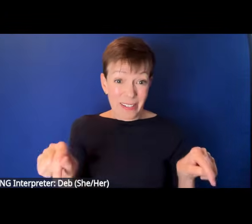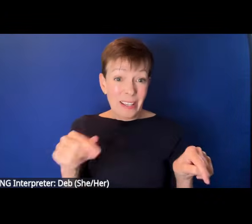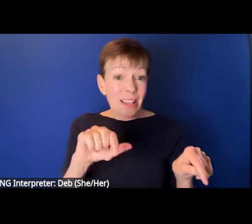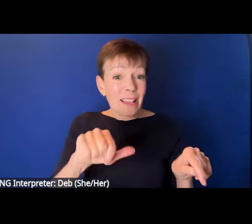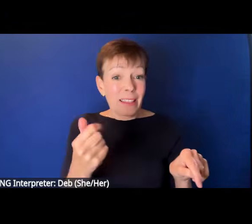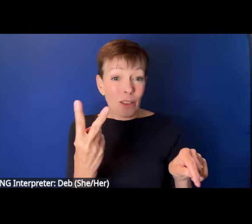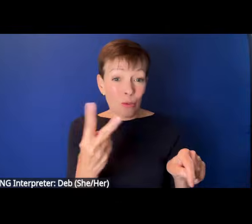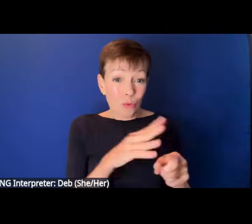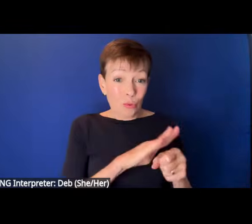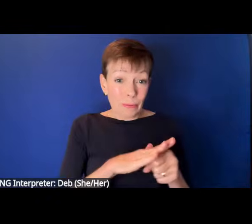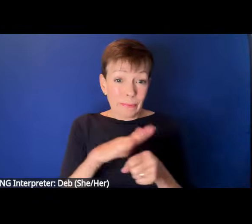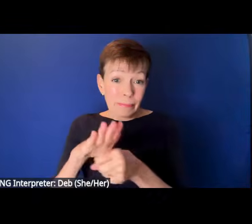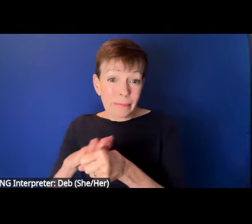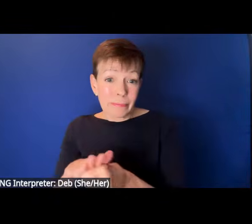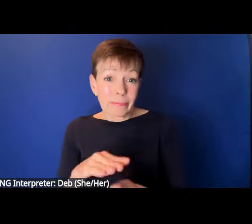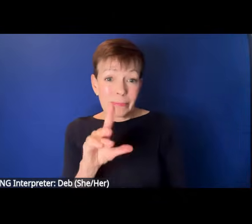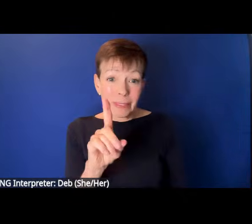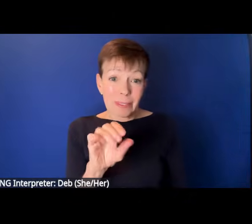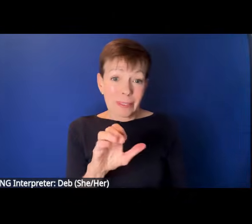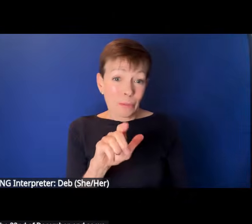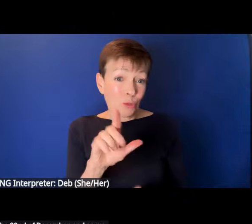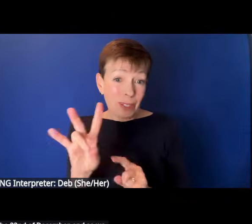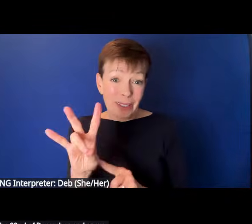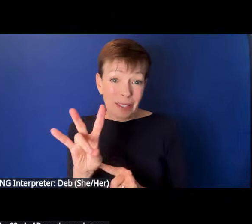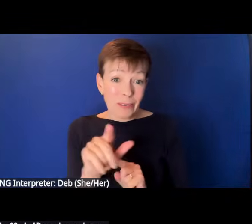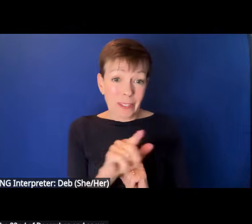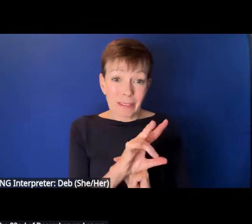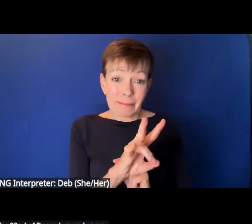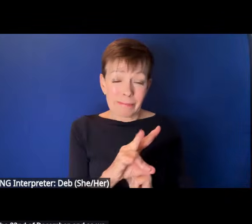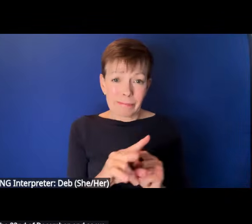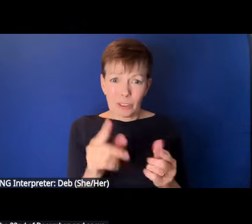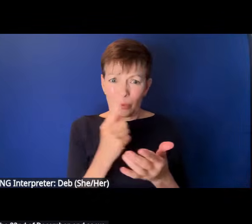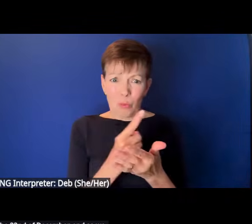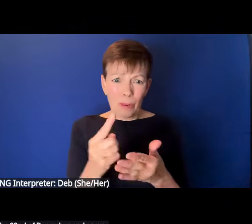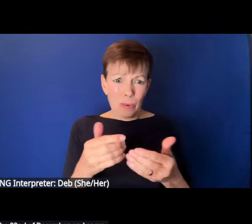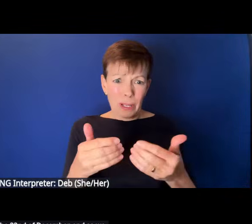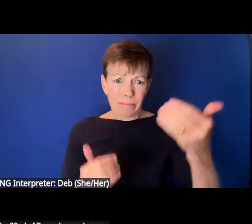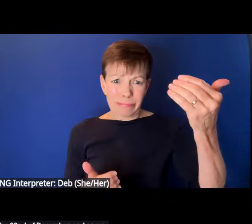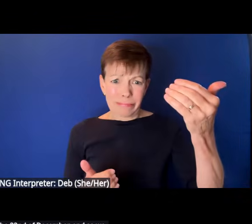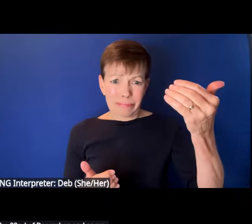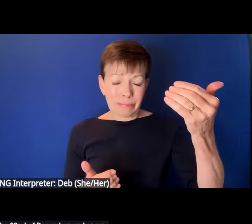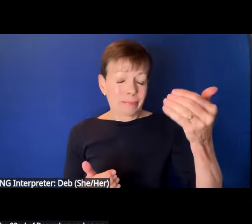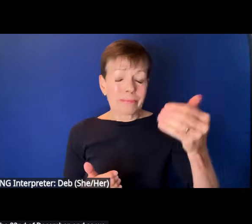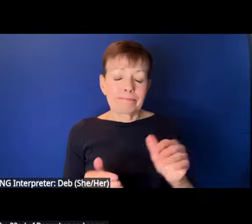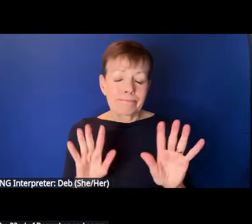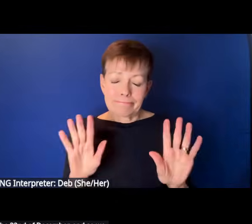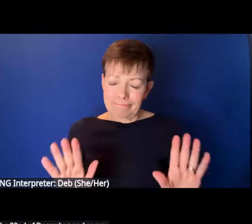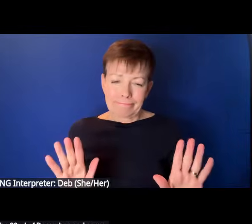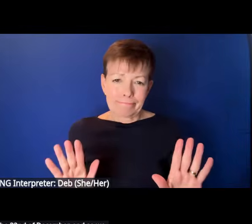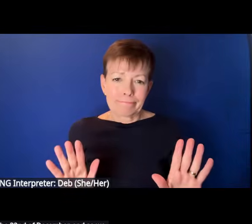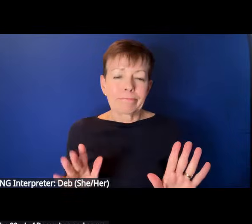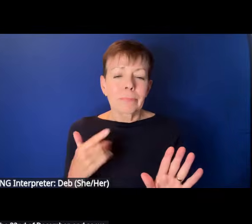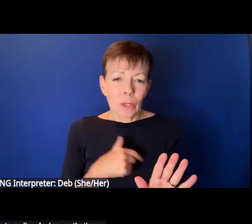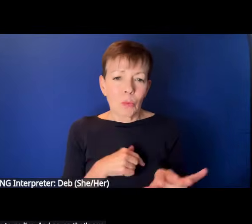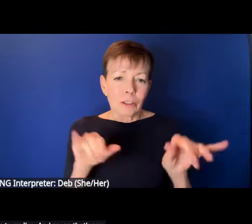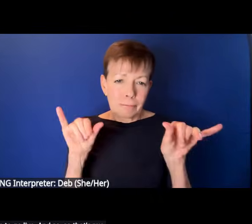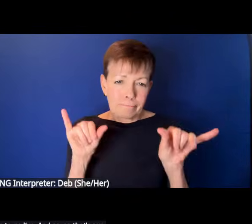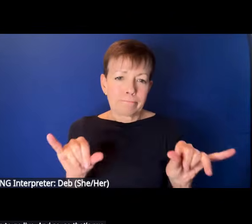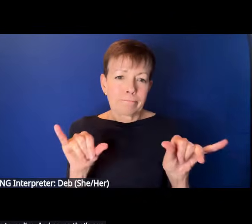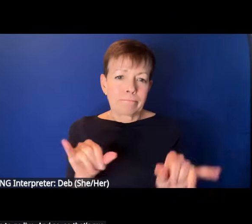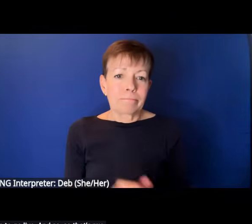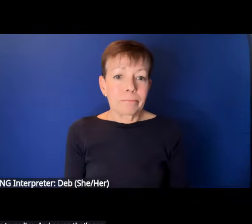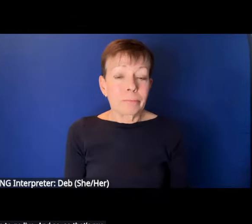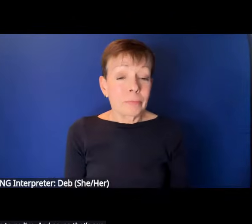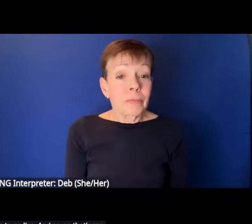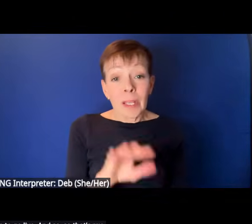of December. And so we would have an entire week where we were out of the line. And so, so that's why the recommendation was to stick with what is there. But those